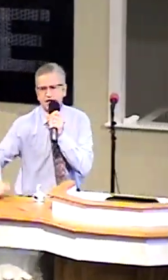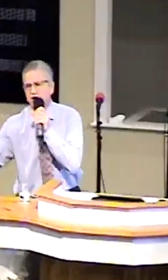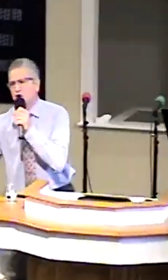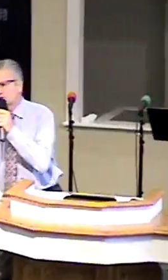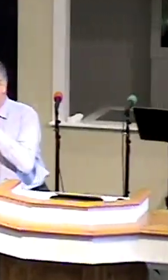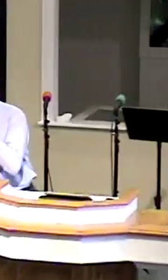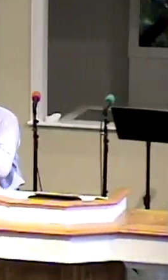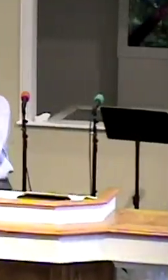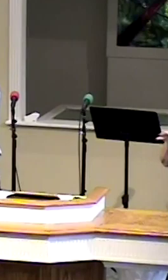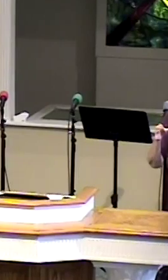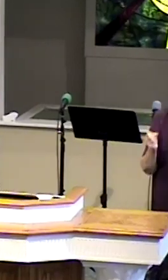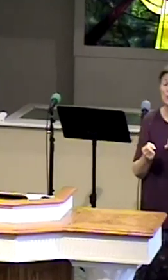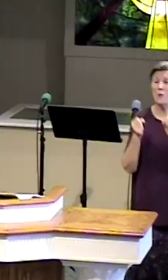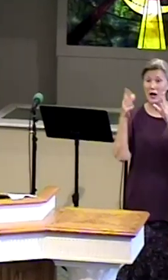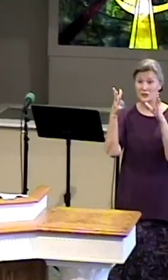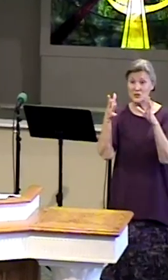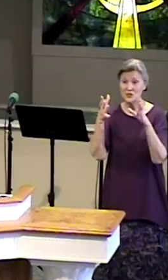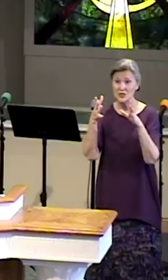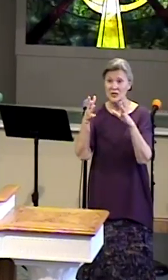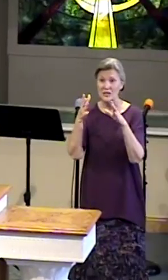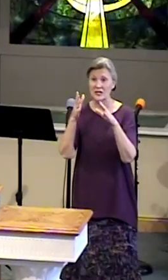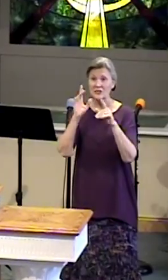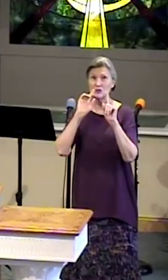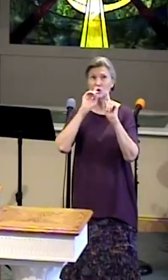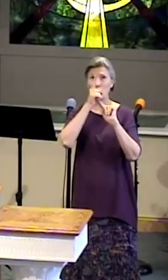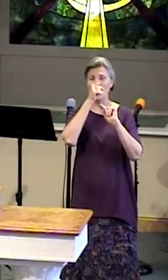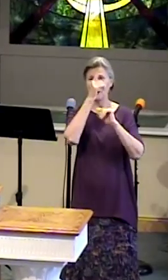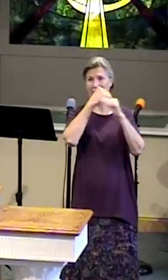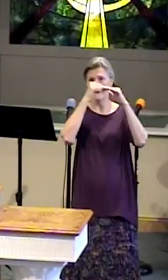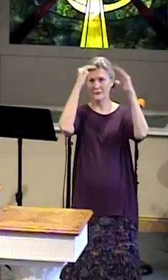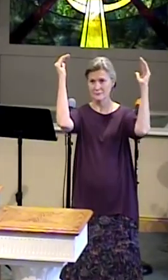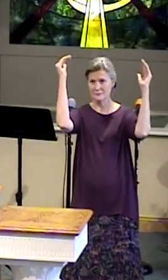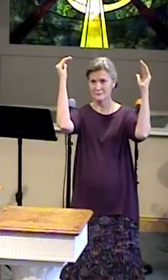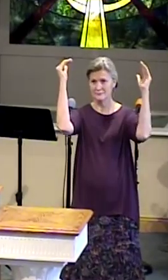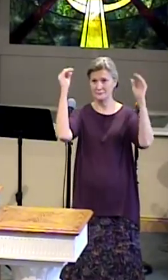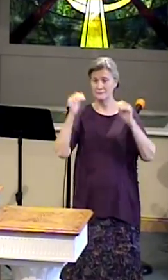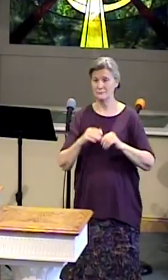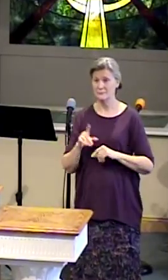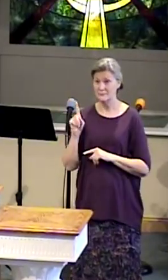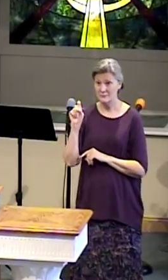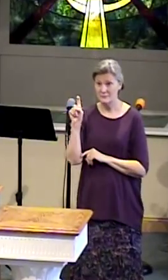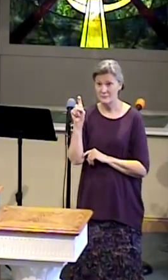Can we do too much to attain heaven?